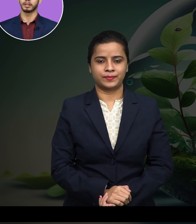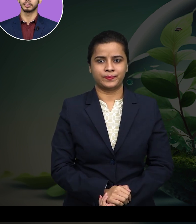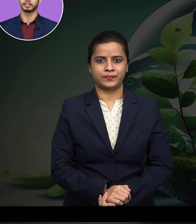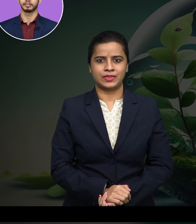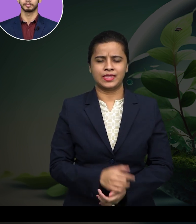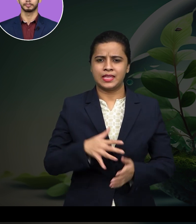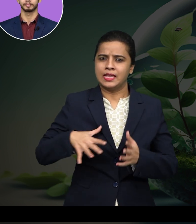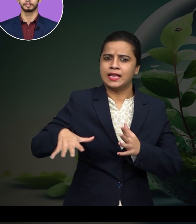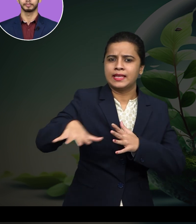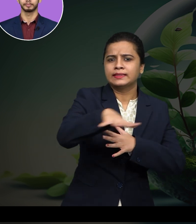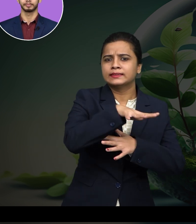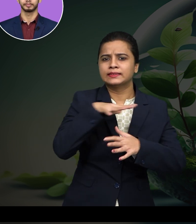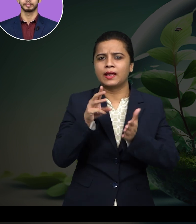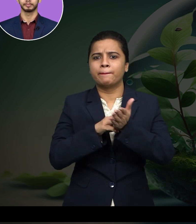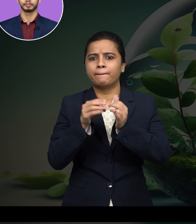biomass.